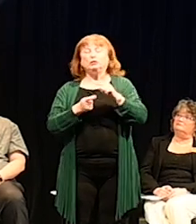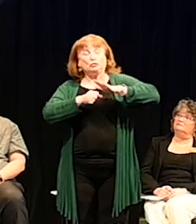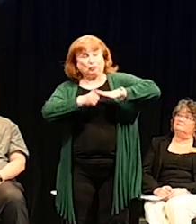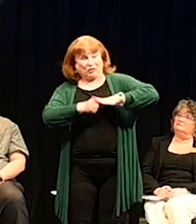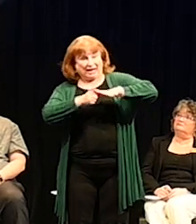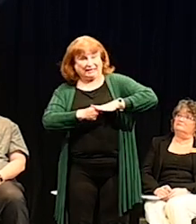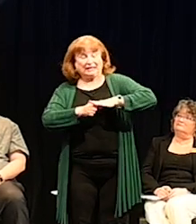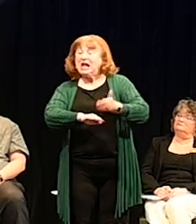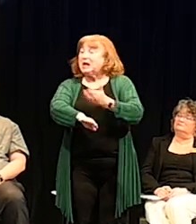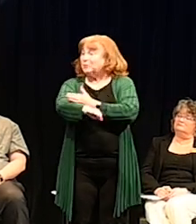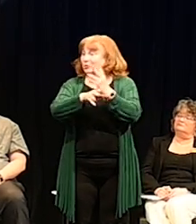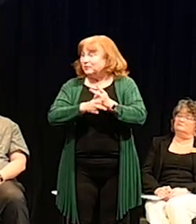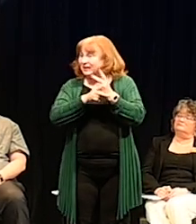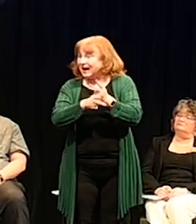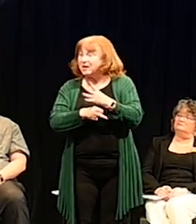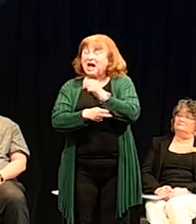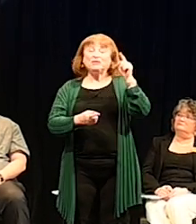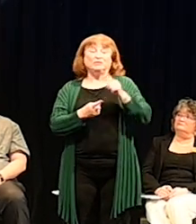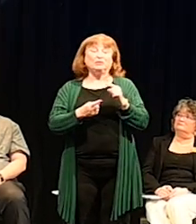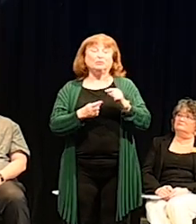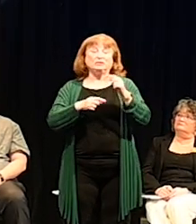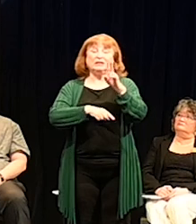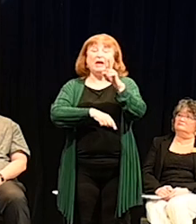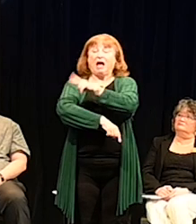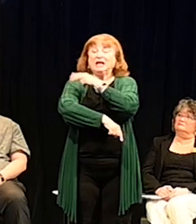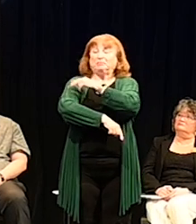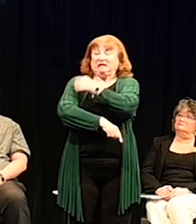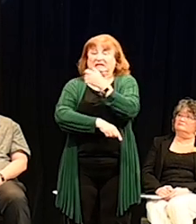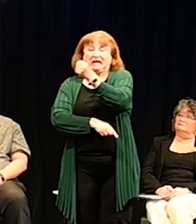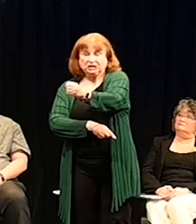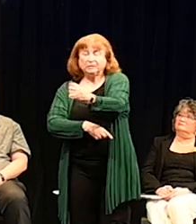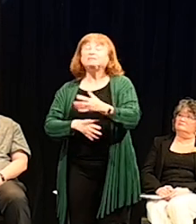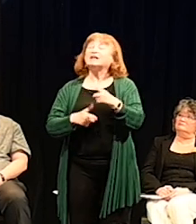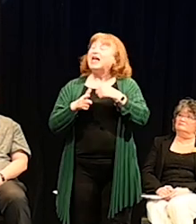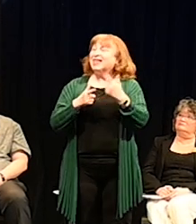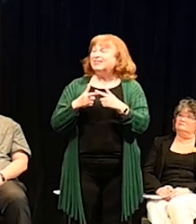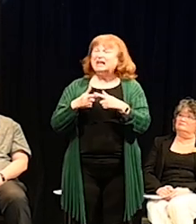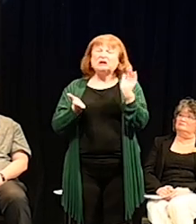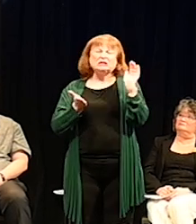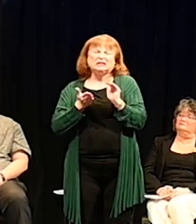stress, improve care, and reduce hospitalization. And that is just a